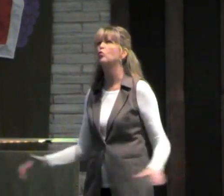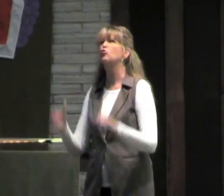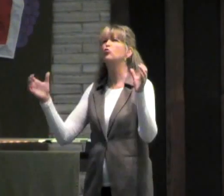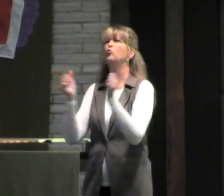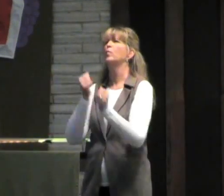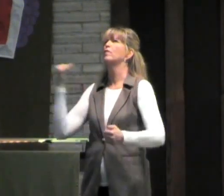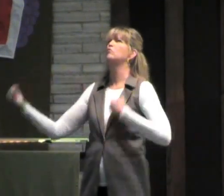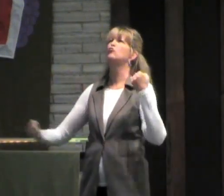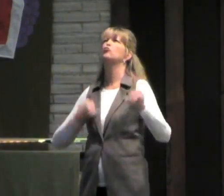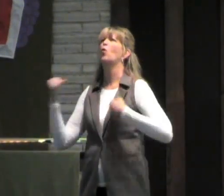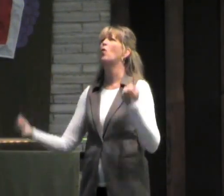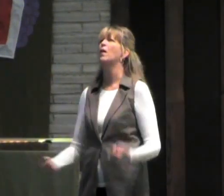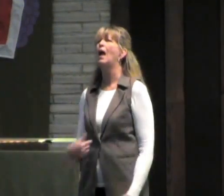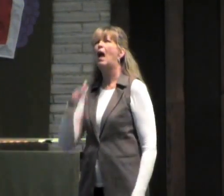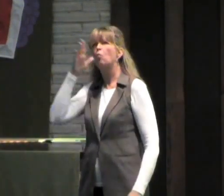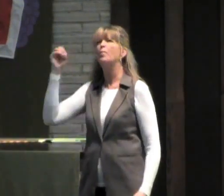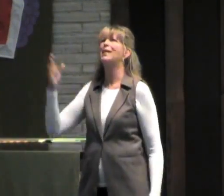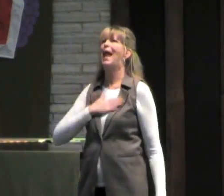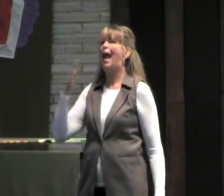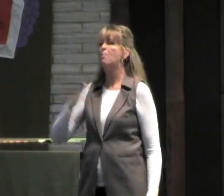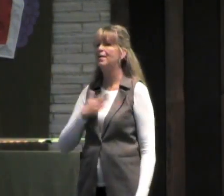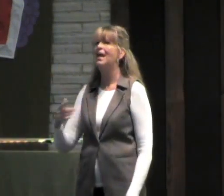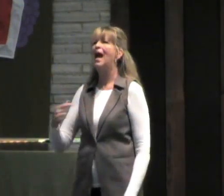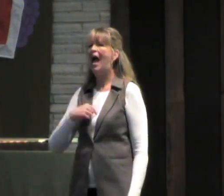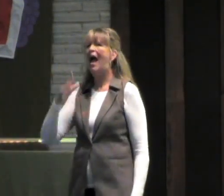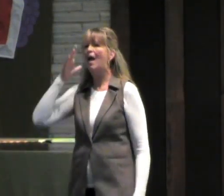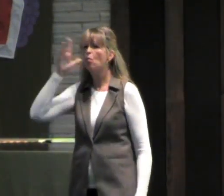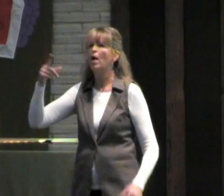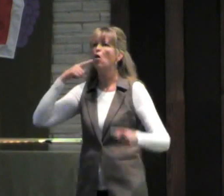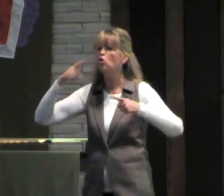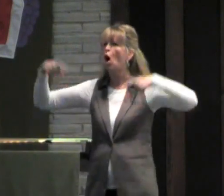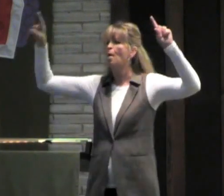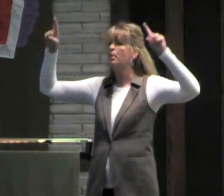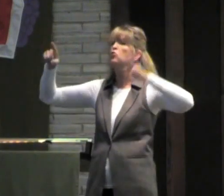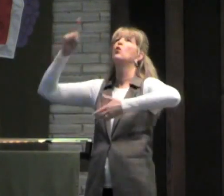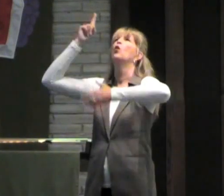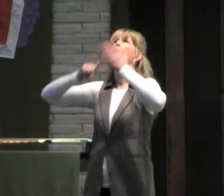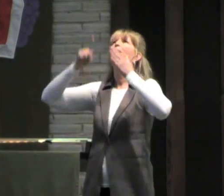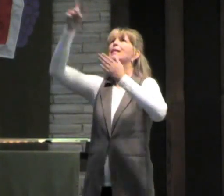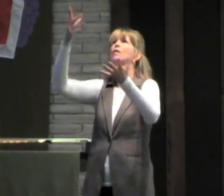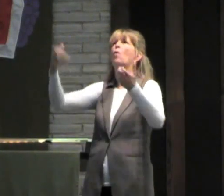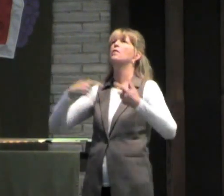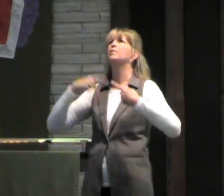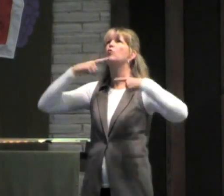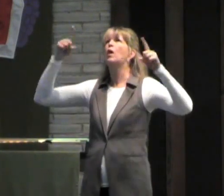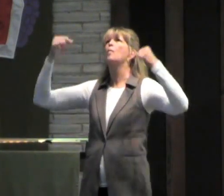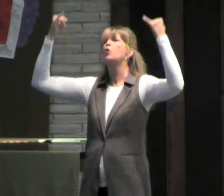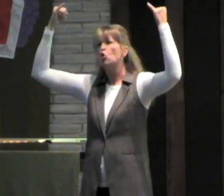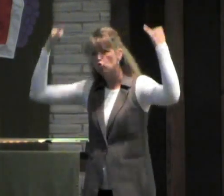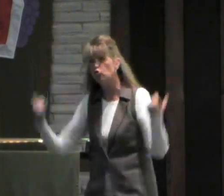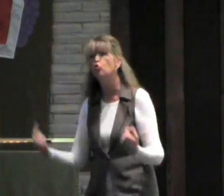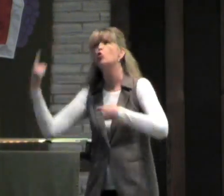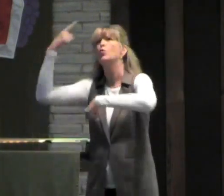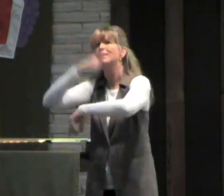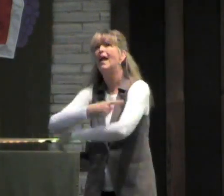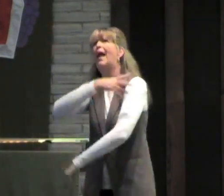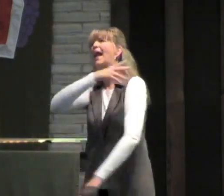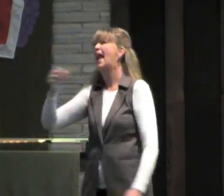serve, I want to do things with joy, I want to be happy, and I will accomplish what you want me to accomplish